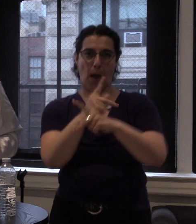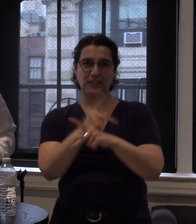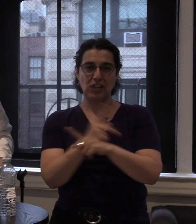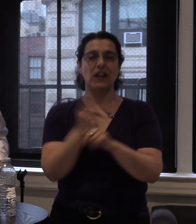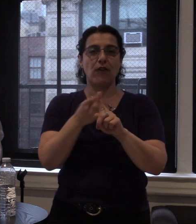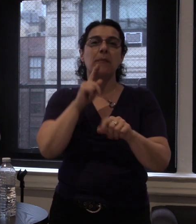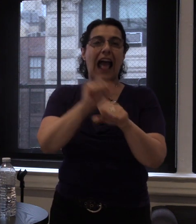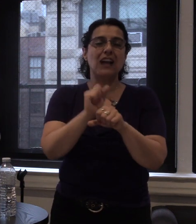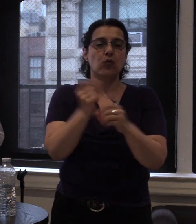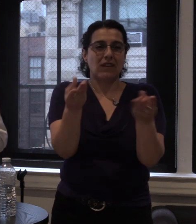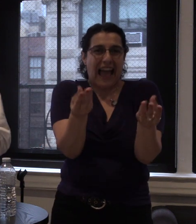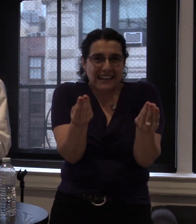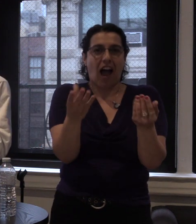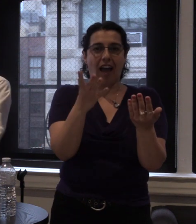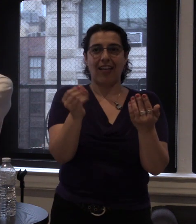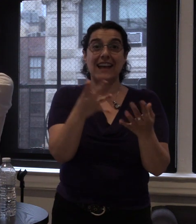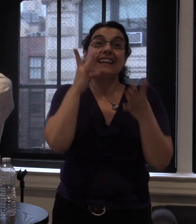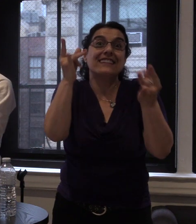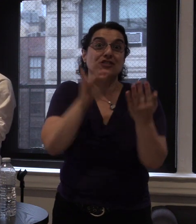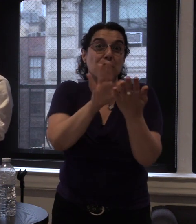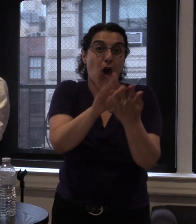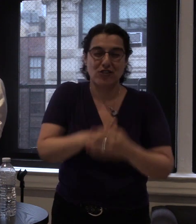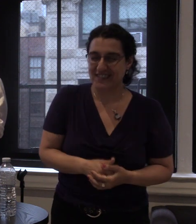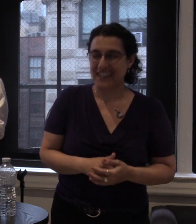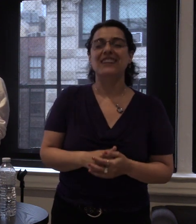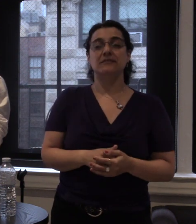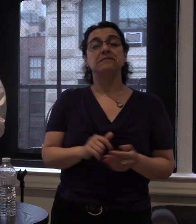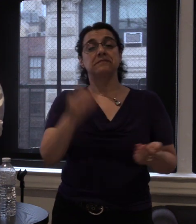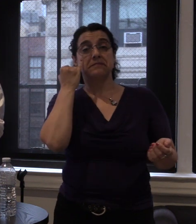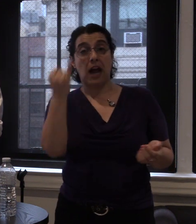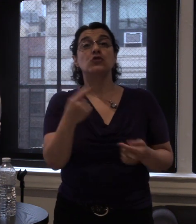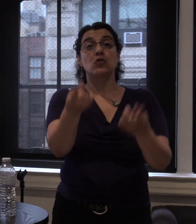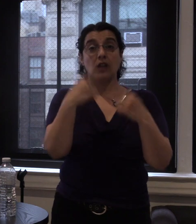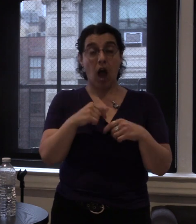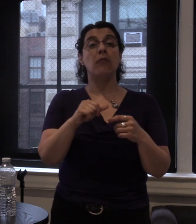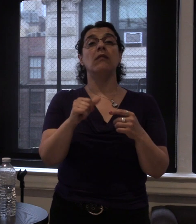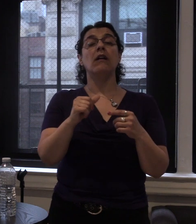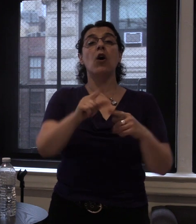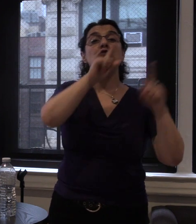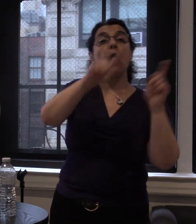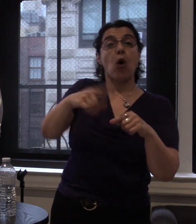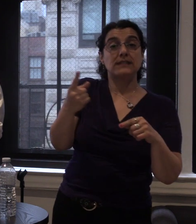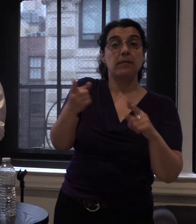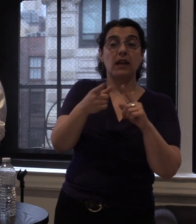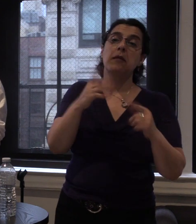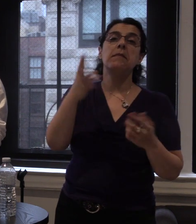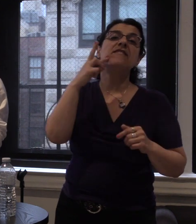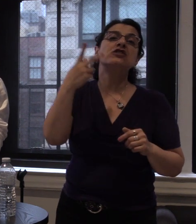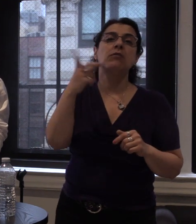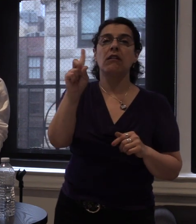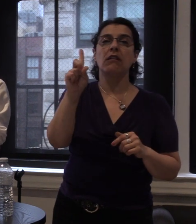and delicious approach. So think of it this way. So you come to a dumpling shop, you order something, let's say veggie